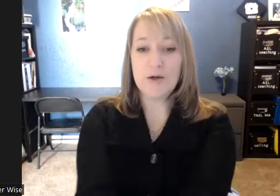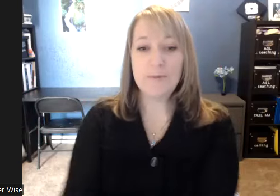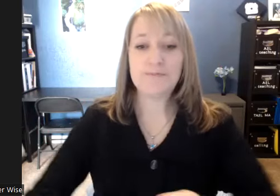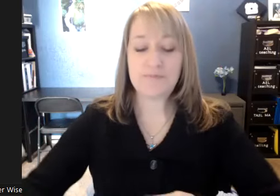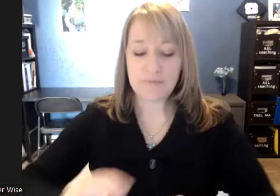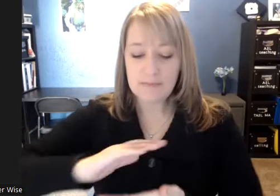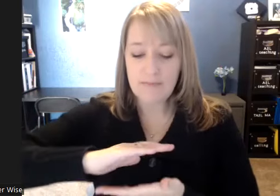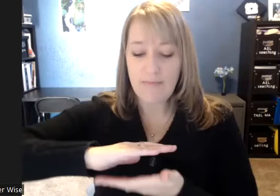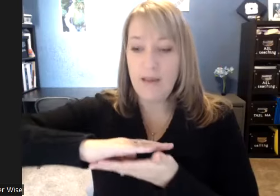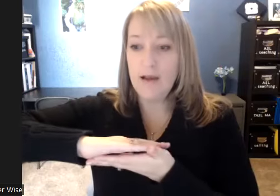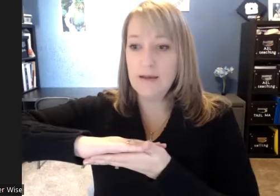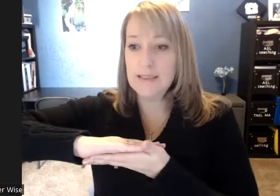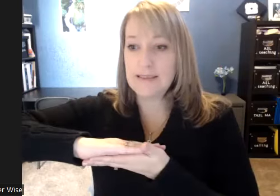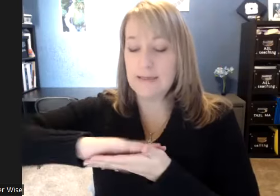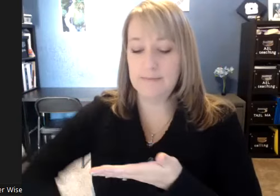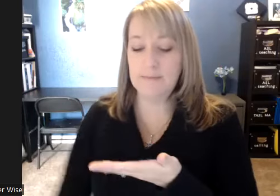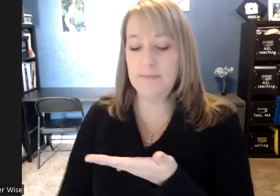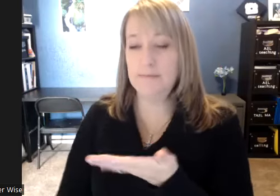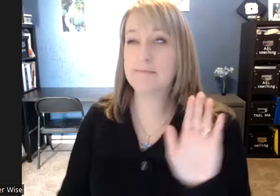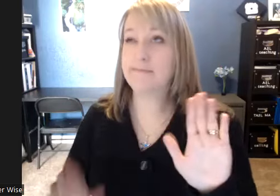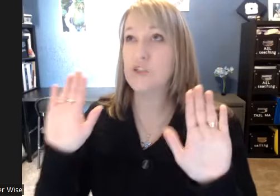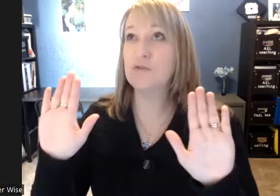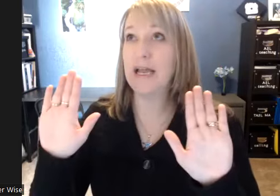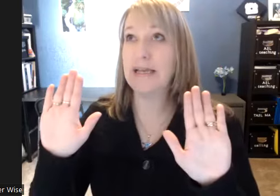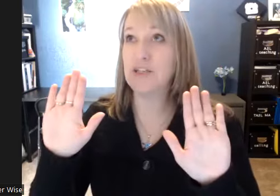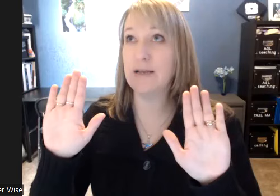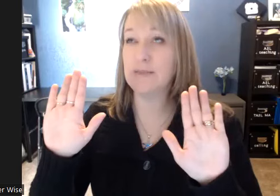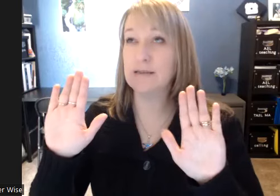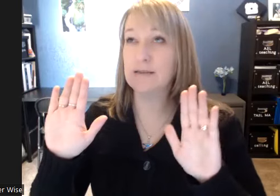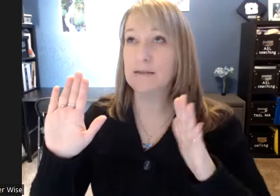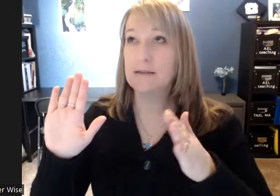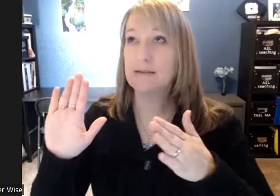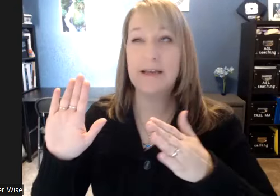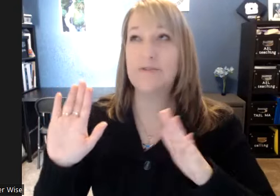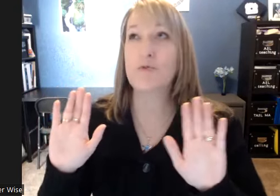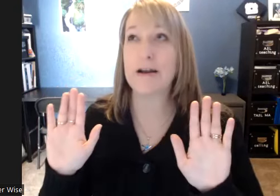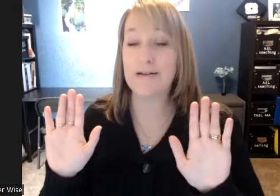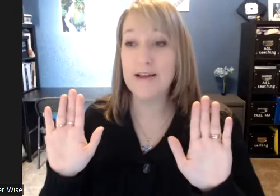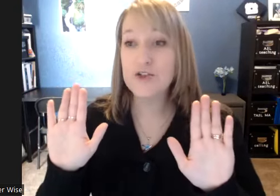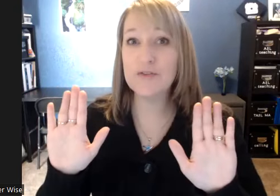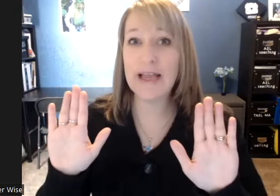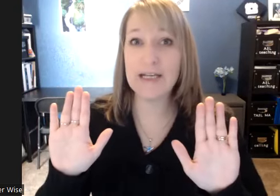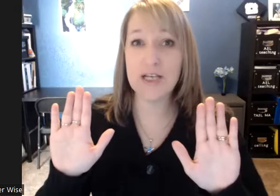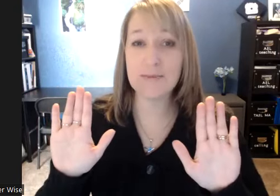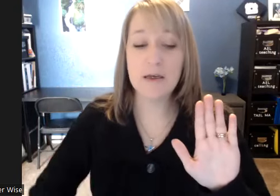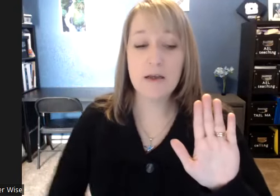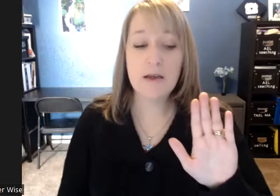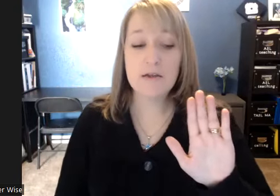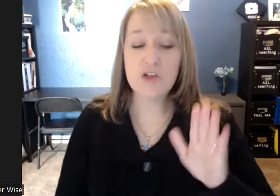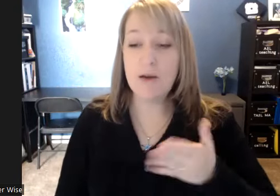So let's see. 2 flat hand shapes. Kind of weird. 2 flat hand shapes. Dominant